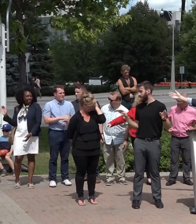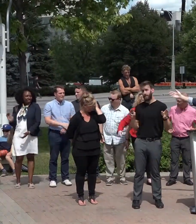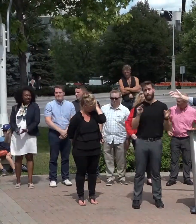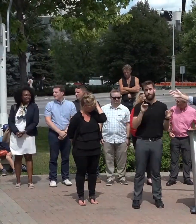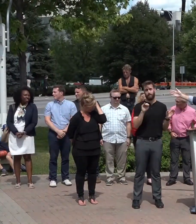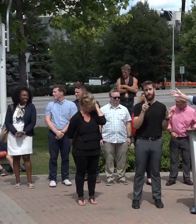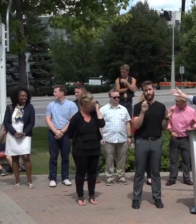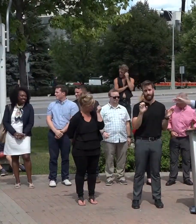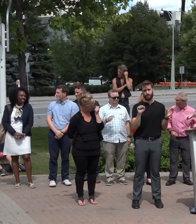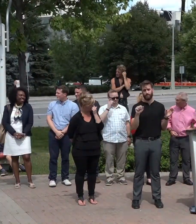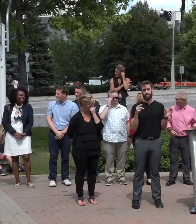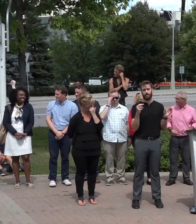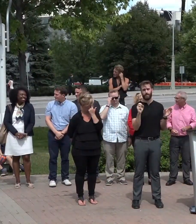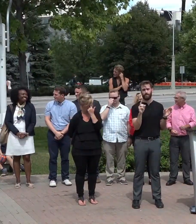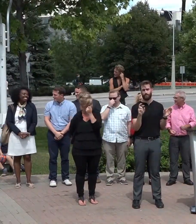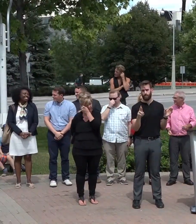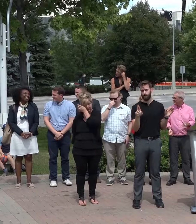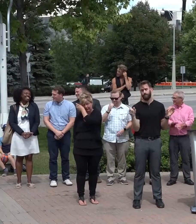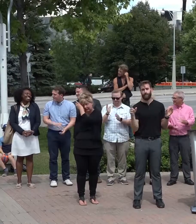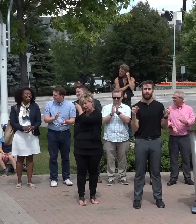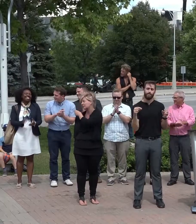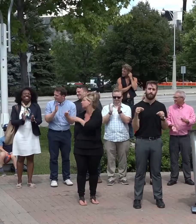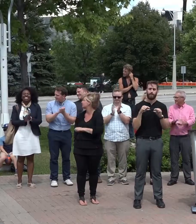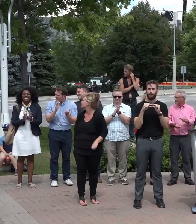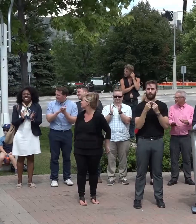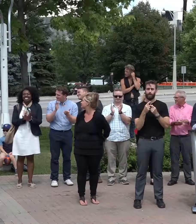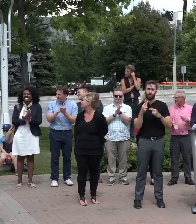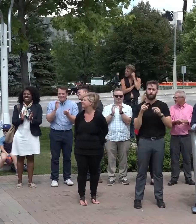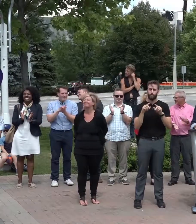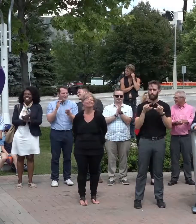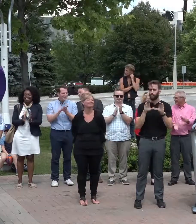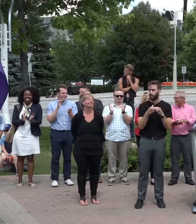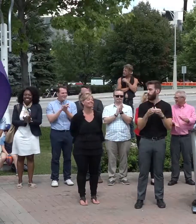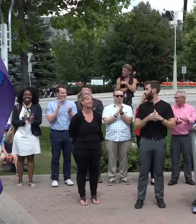and Mike Schneider, the leader of the Green Party. Welcome.